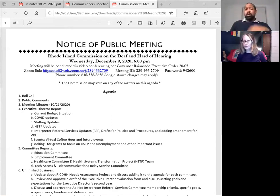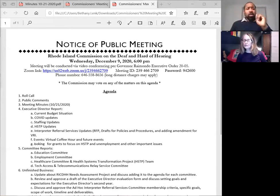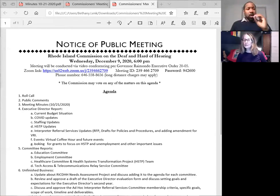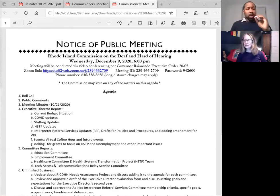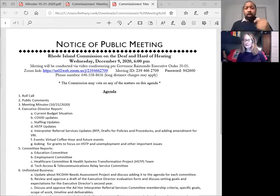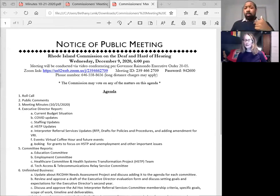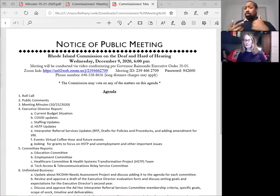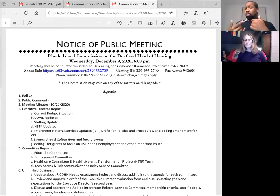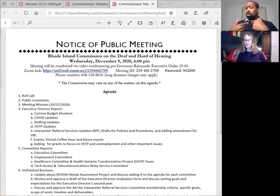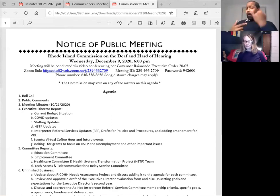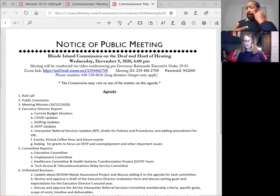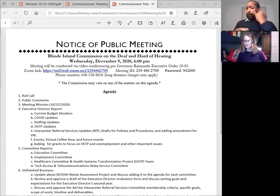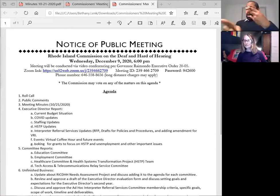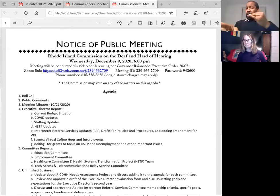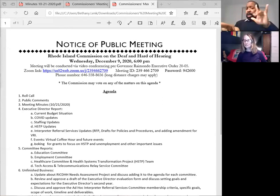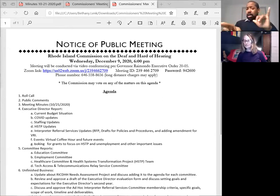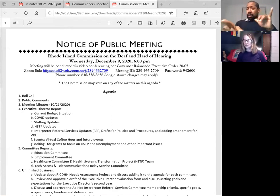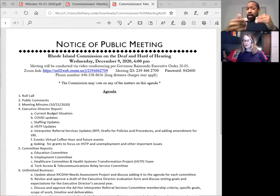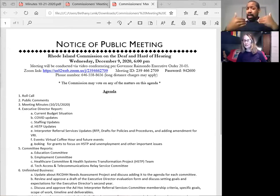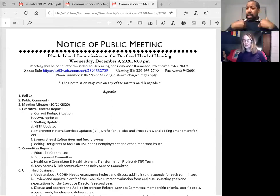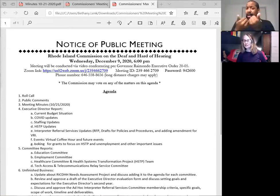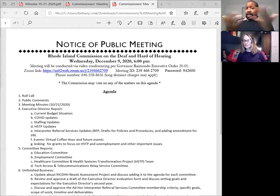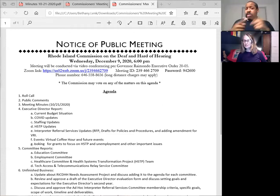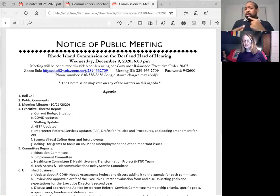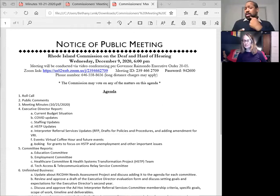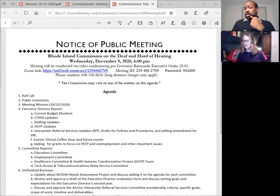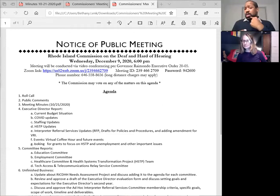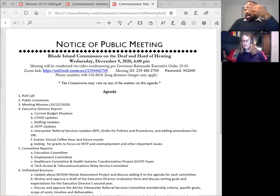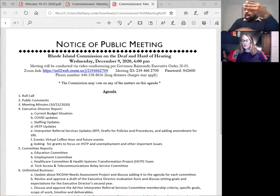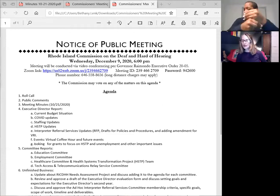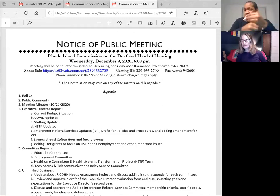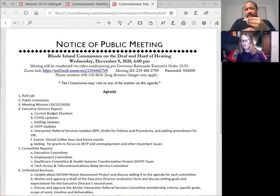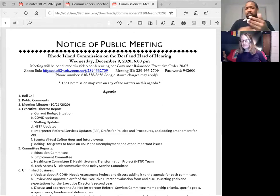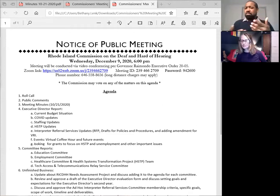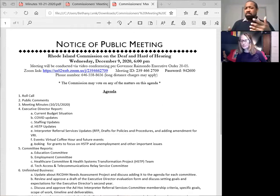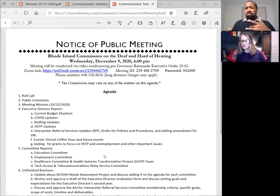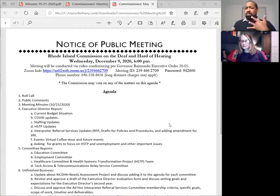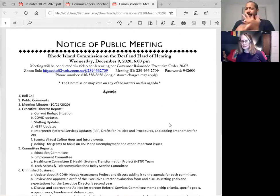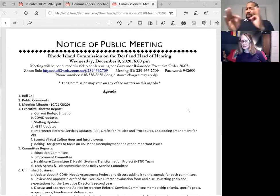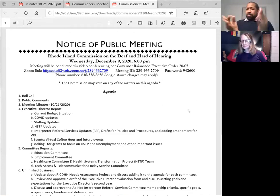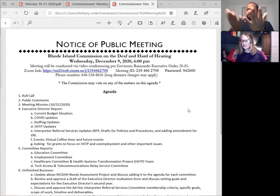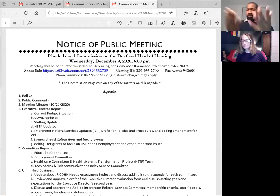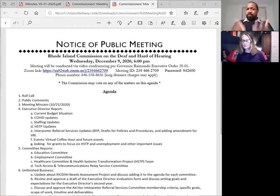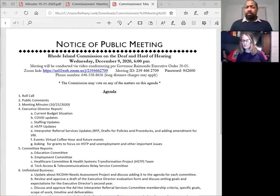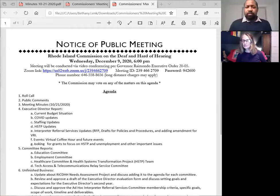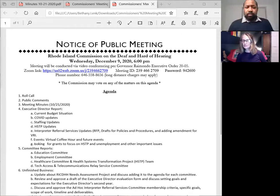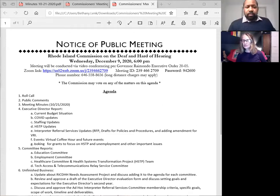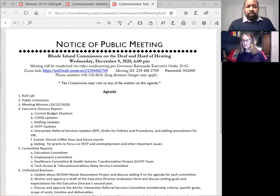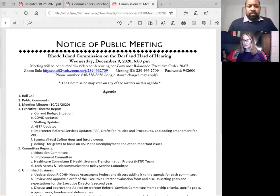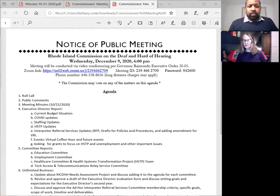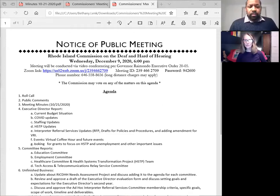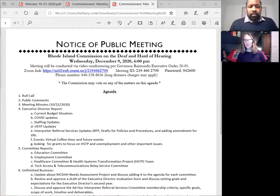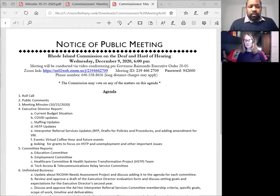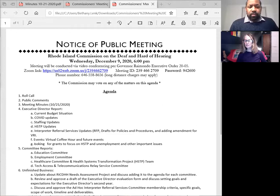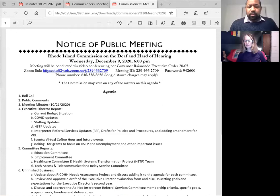work. That will also be shared at the next commission meeting. Holly, I don't know if you wanted to add anything to what I've just said. If